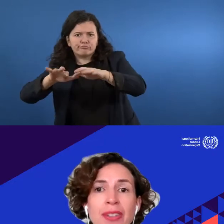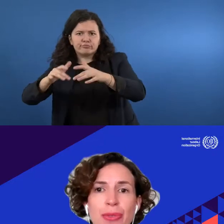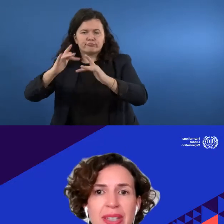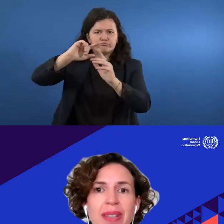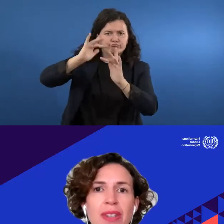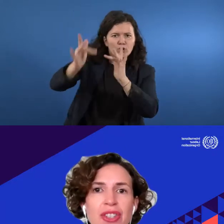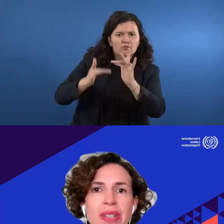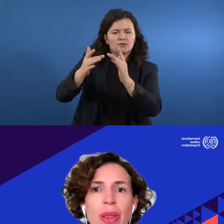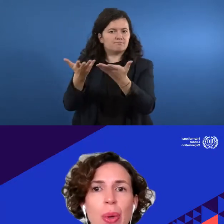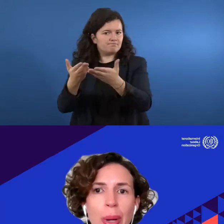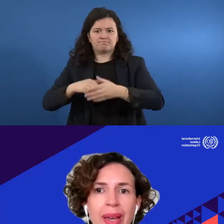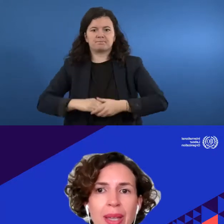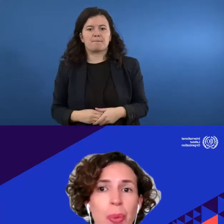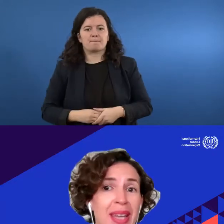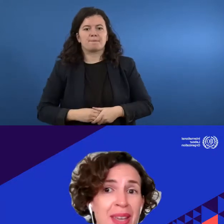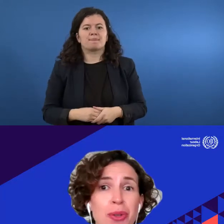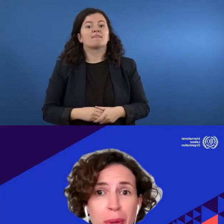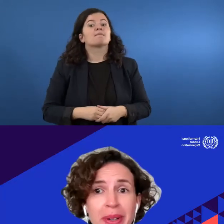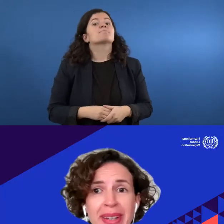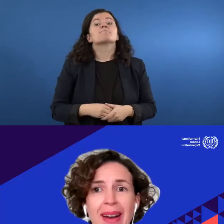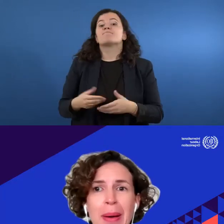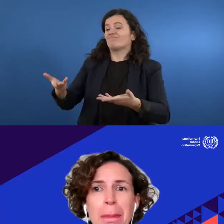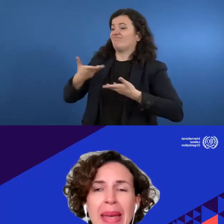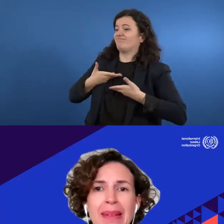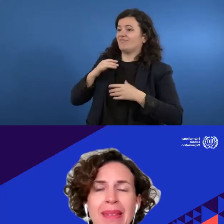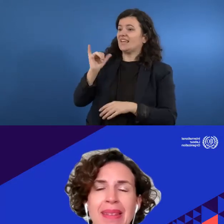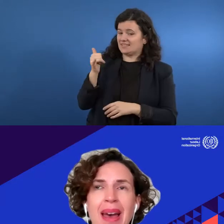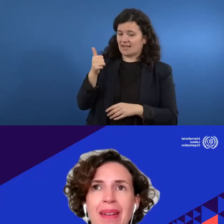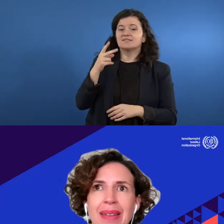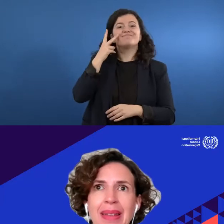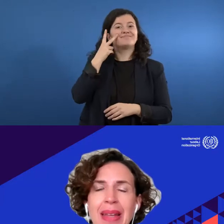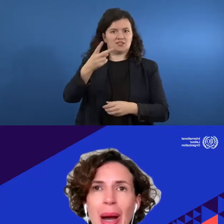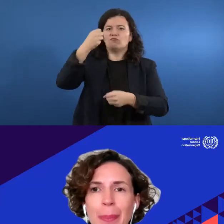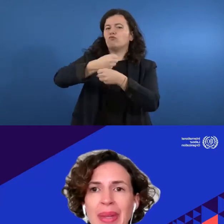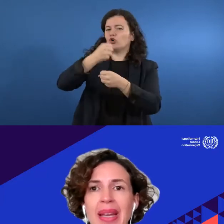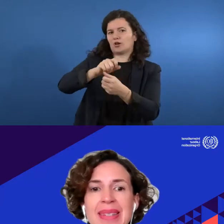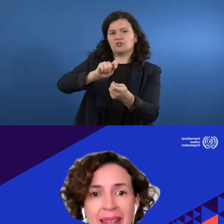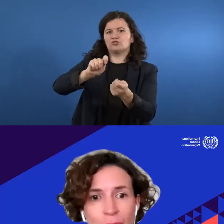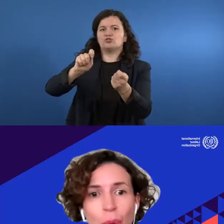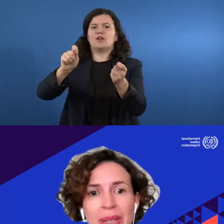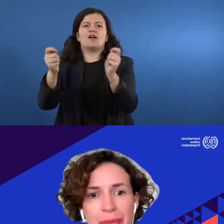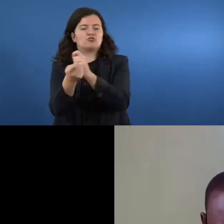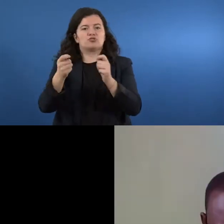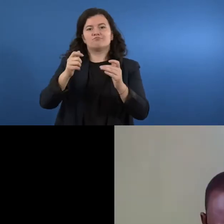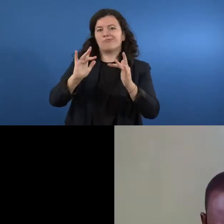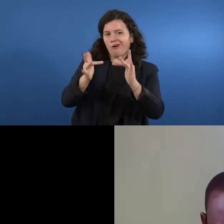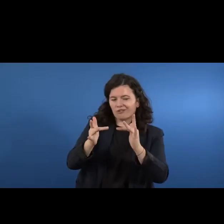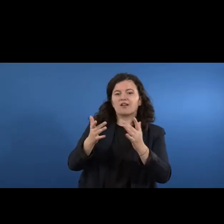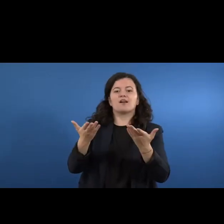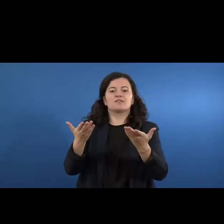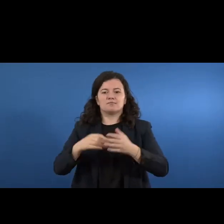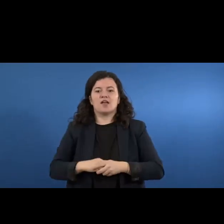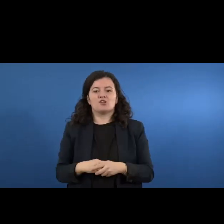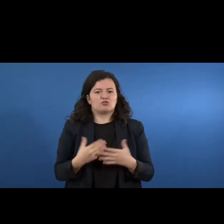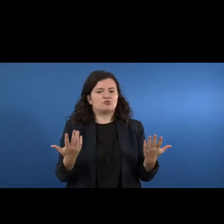The impact of technologies on the way we live and work means that the technical and vocational